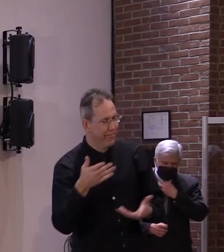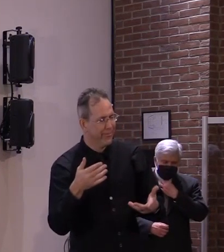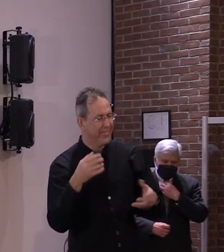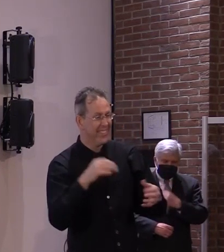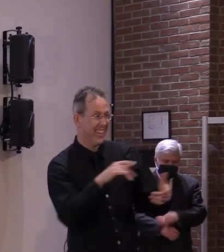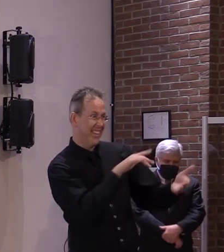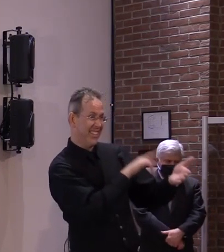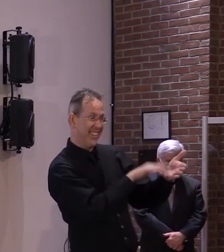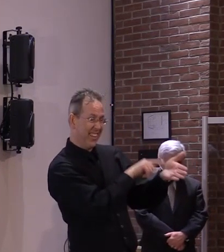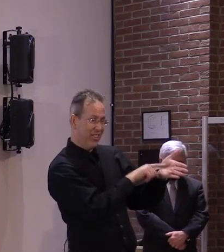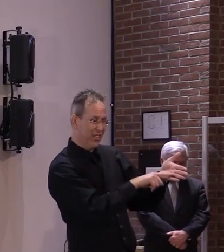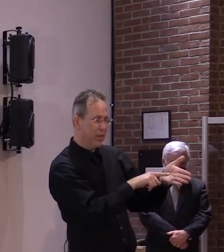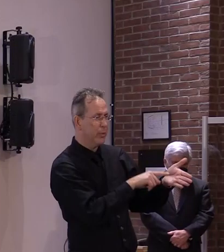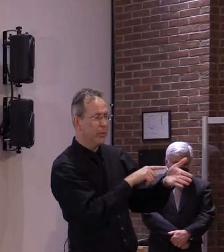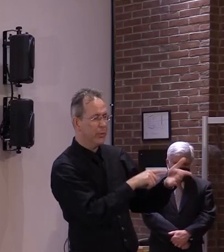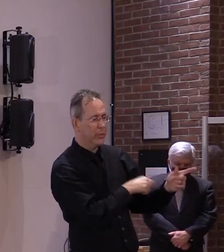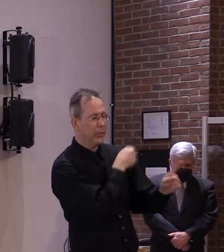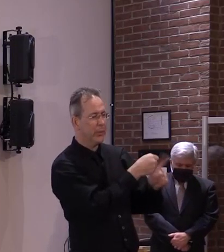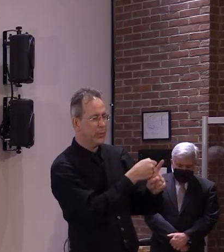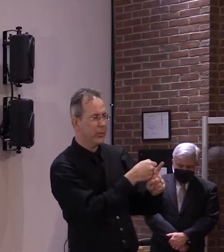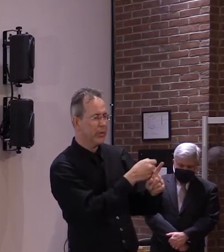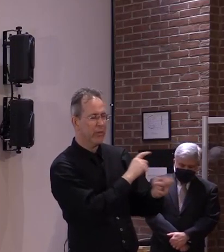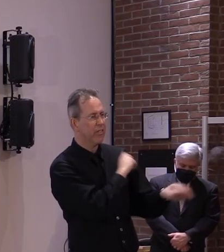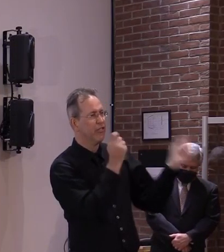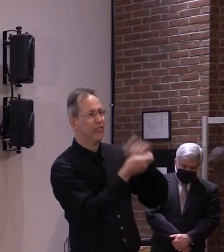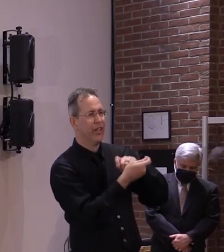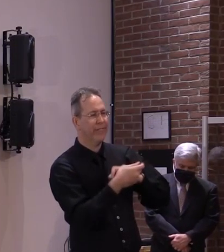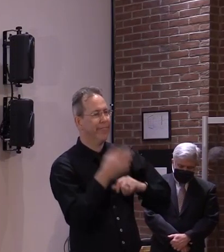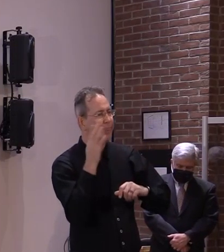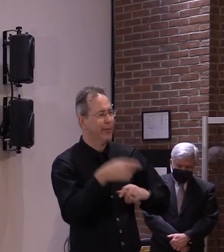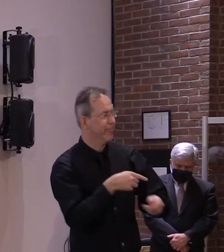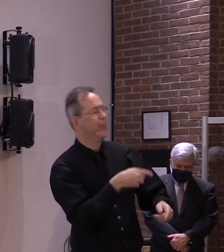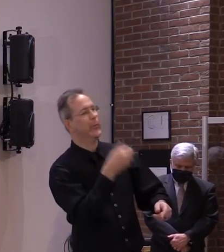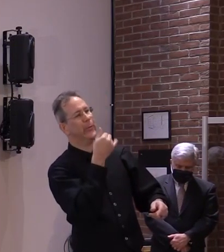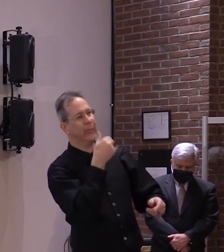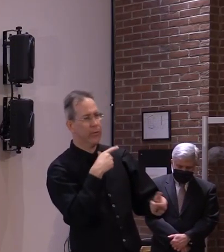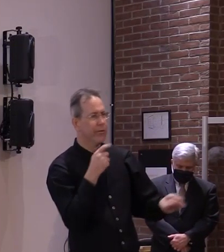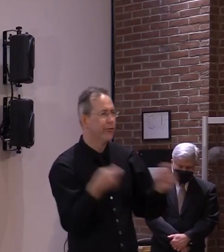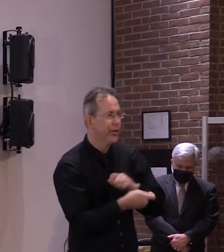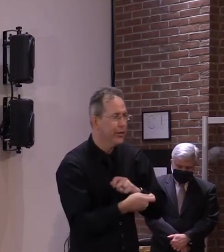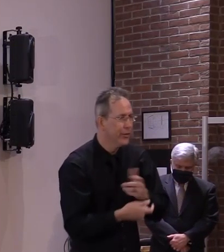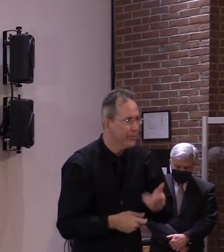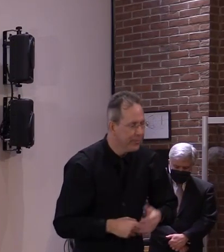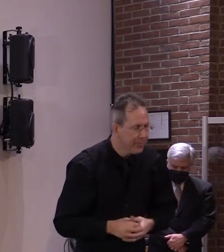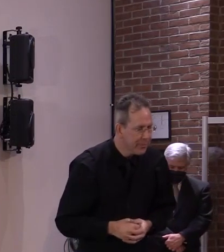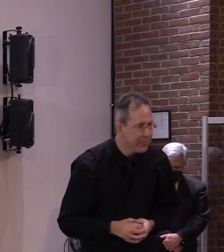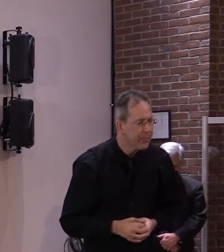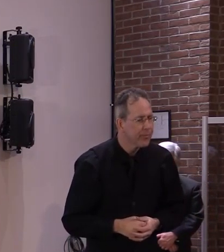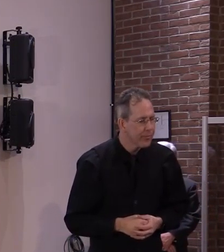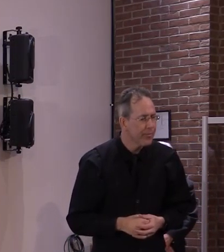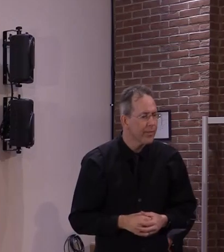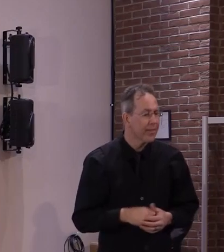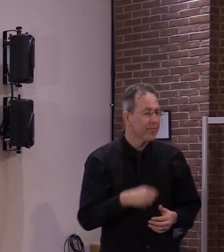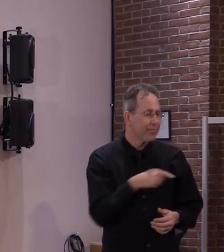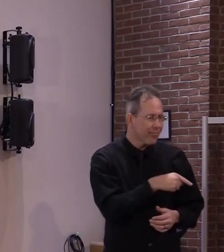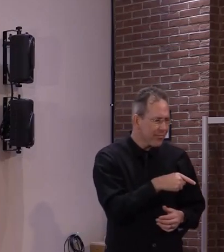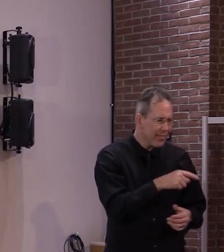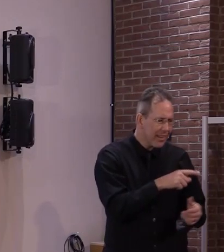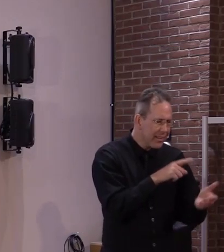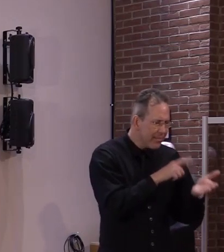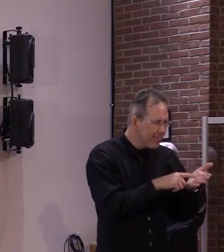Once again, it's basically pointing that the existing weights were sort of arbitrarily derived, and it is pointing us to use a